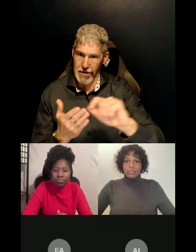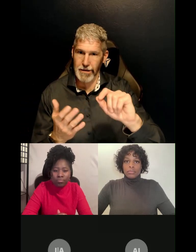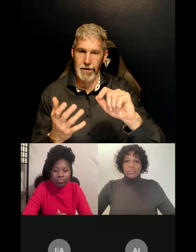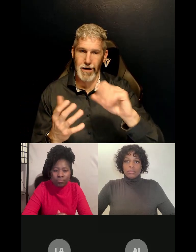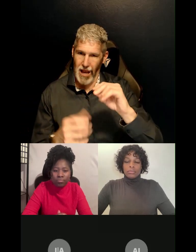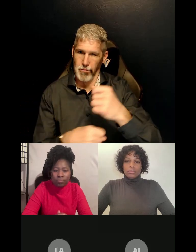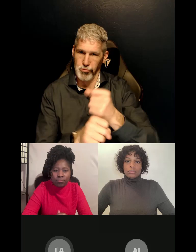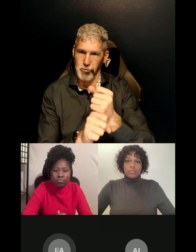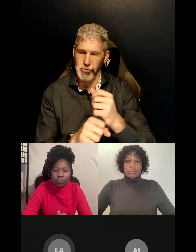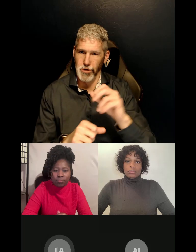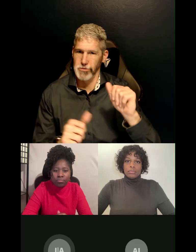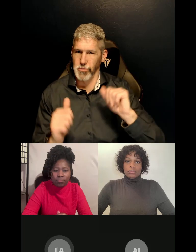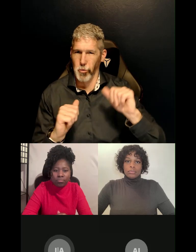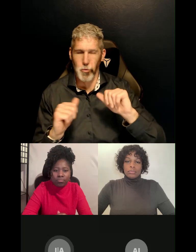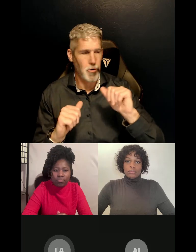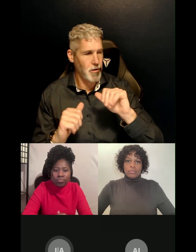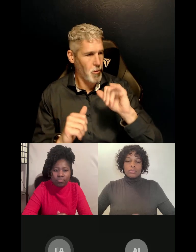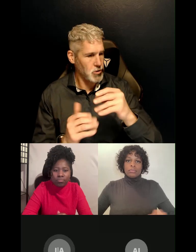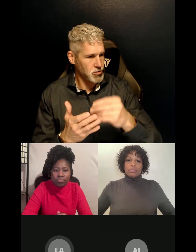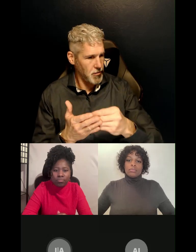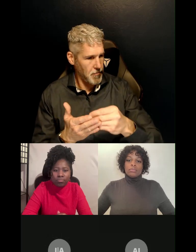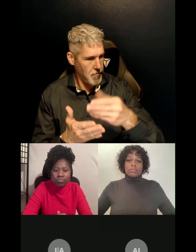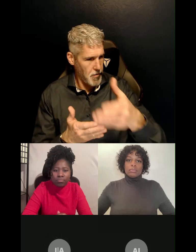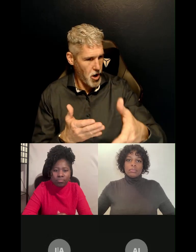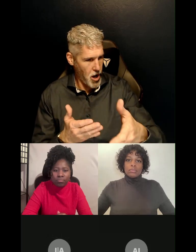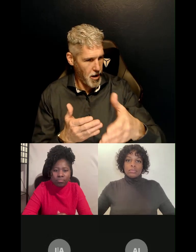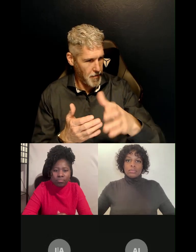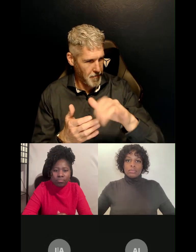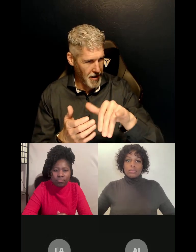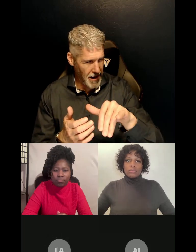successful. They co-wrote and produced